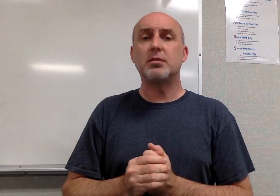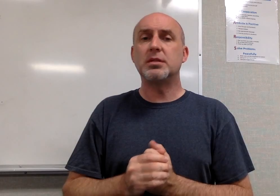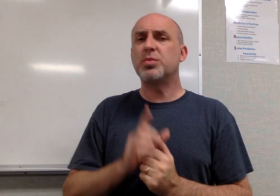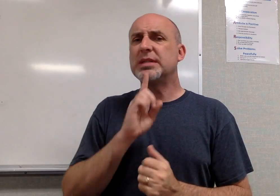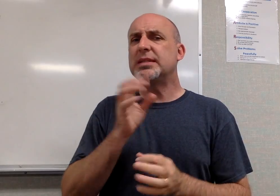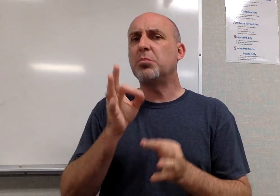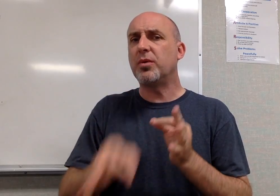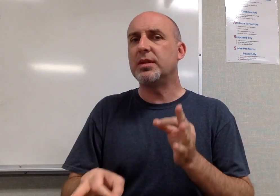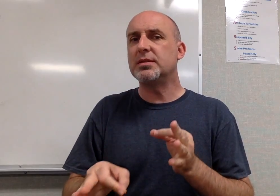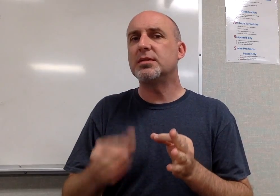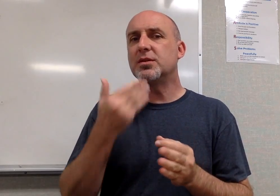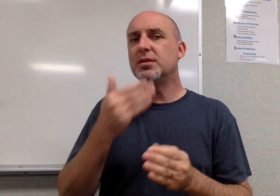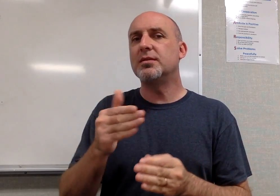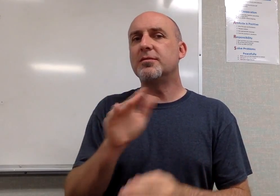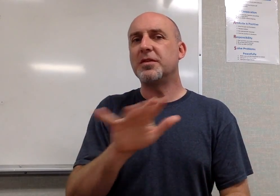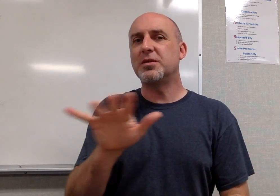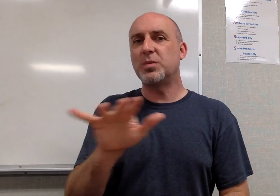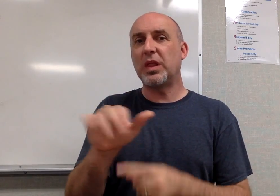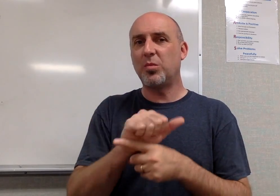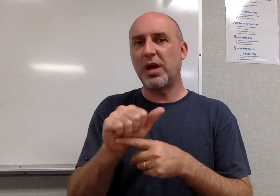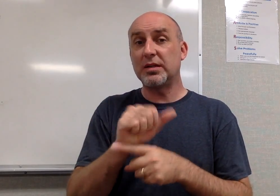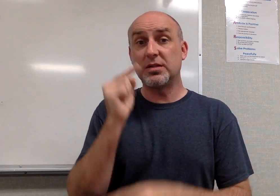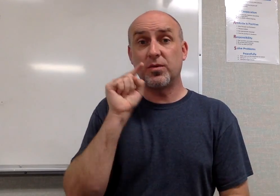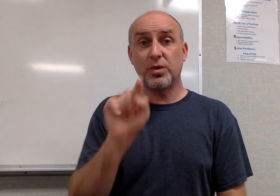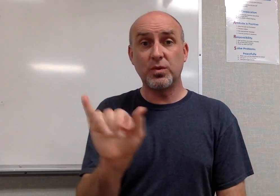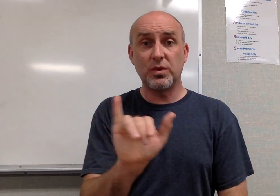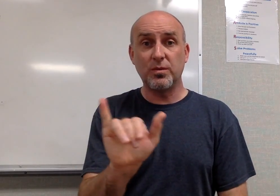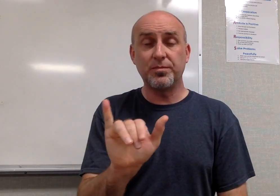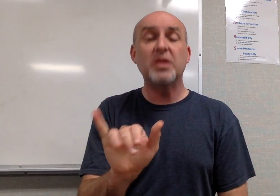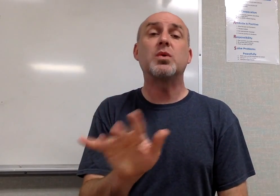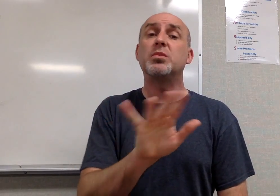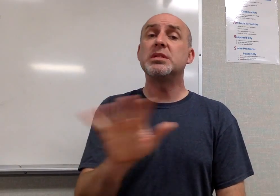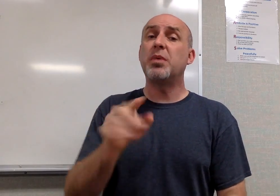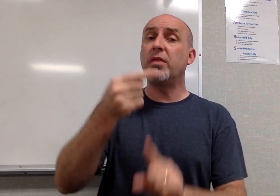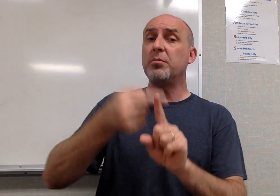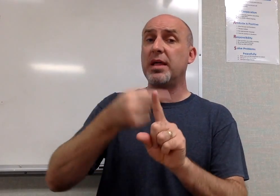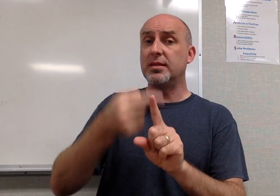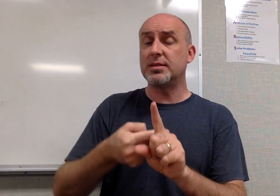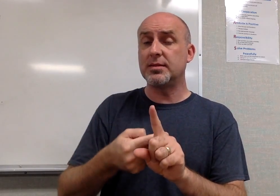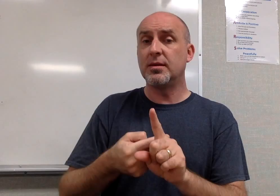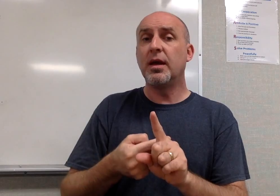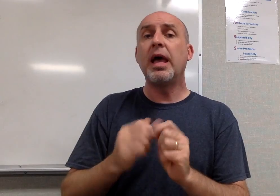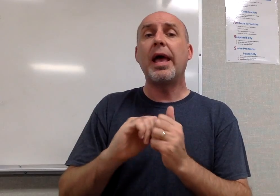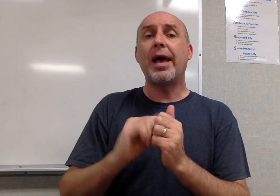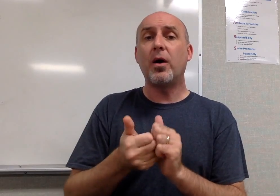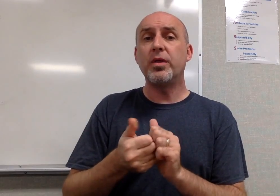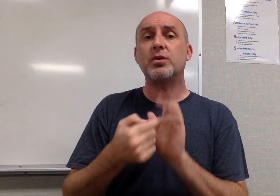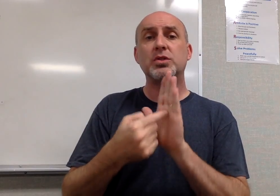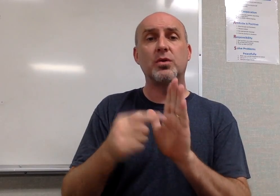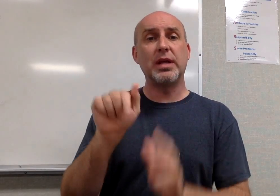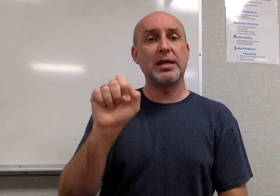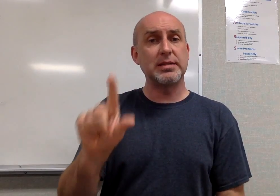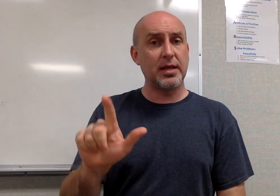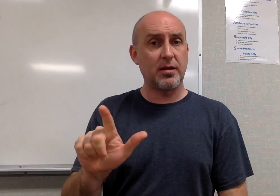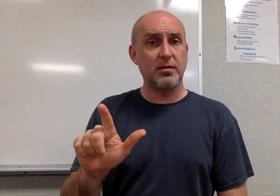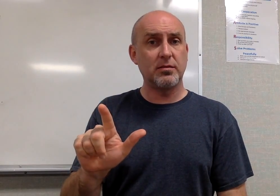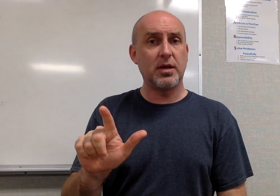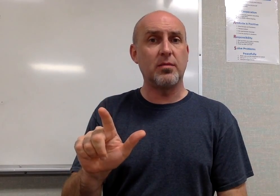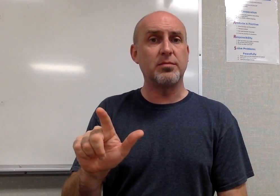It's pretty simple, and this is good fingerspelling practice for you too. So I'm going to spell the months, how they are shown at ASL. This